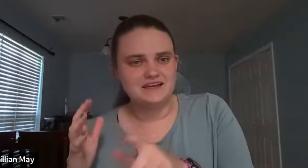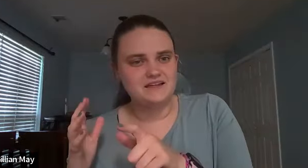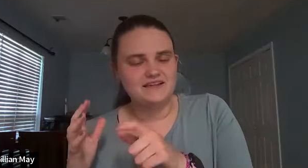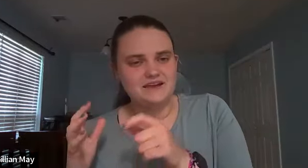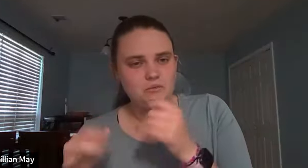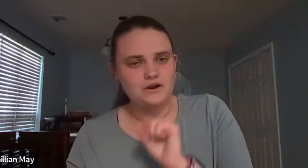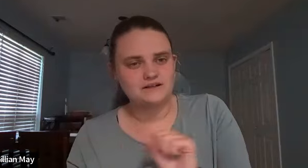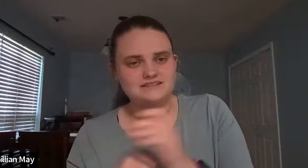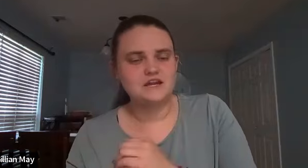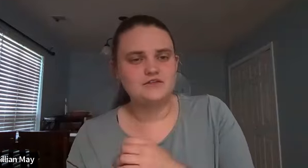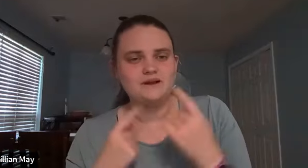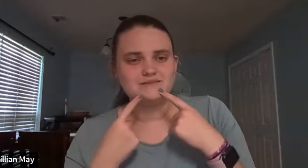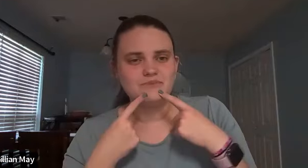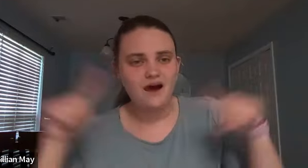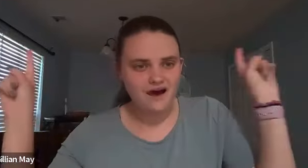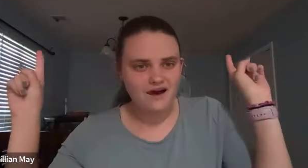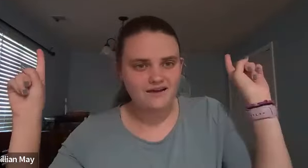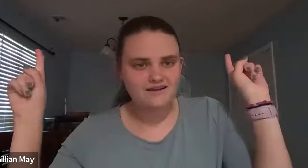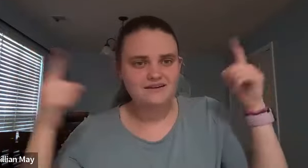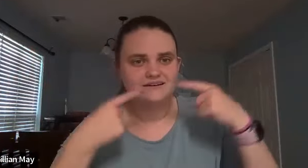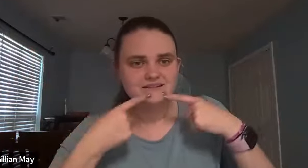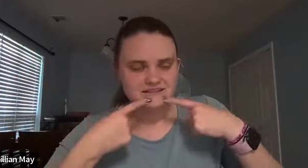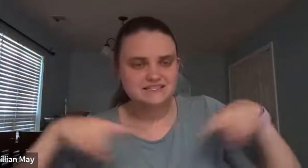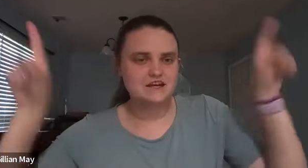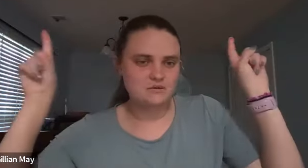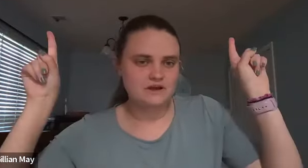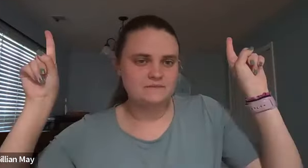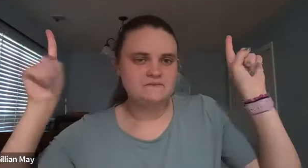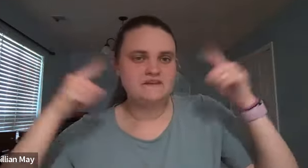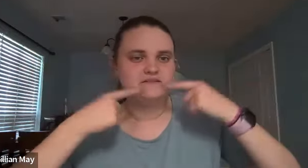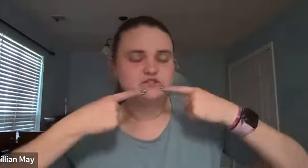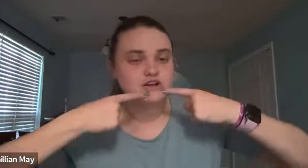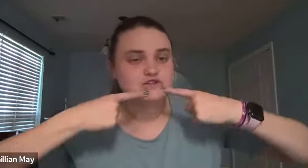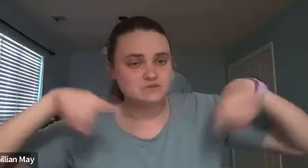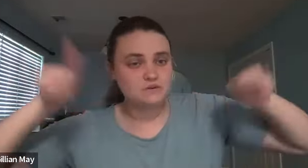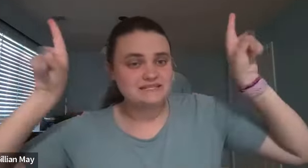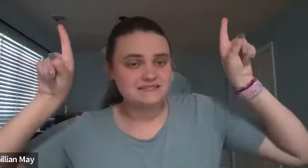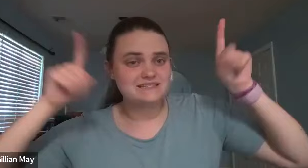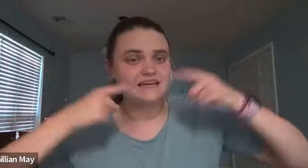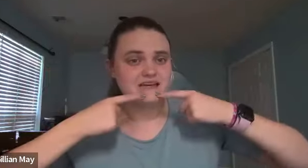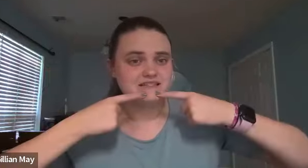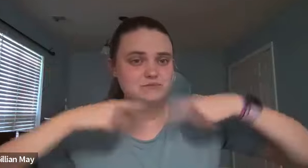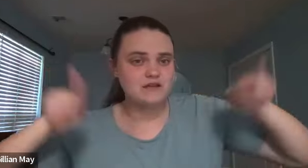ASL, it like works. Another one is pa. This is another one. There's also, this one means success, but